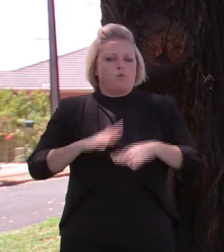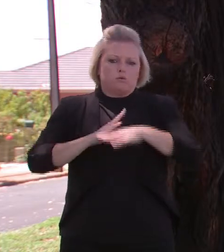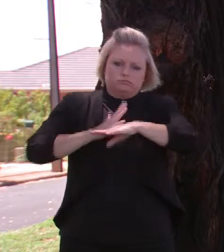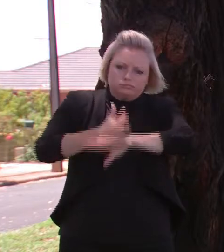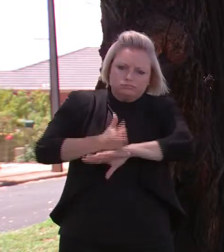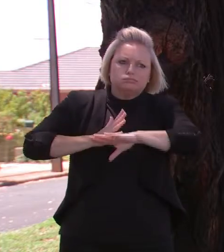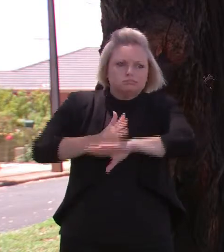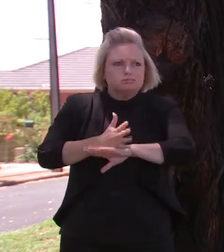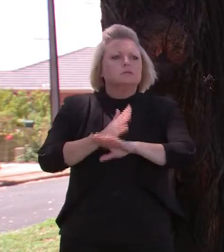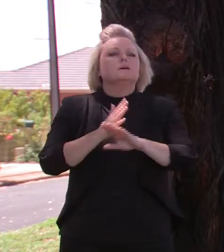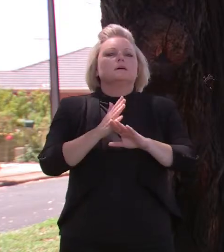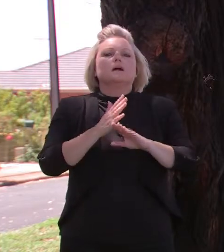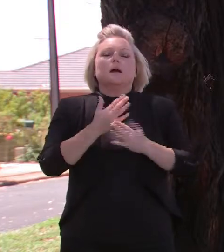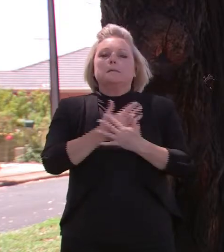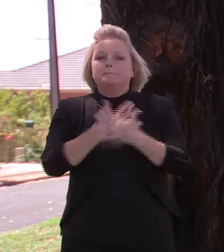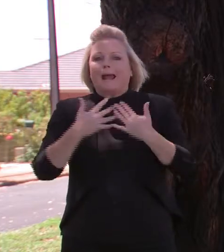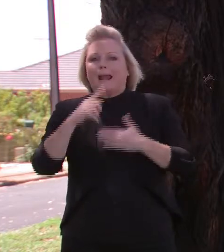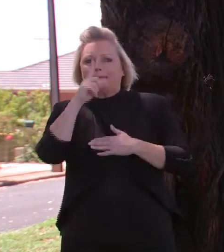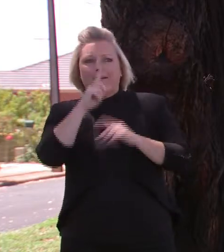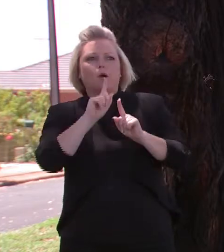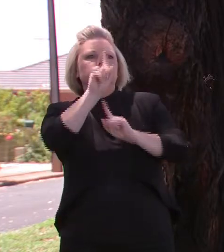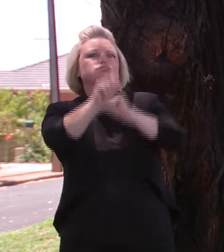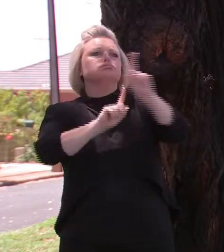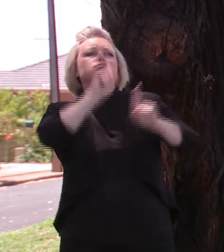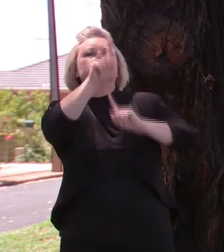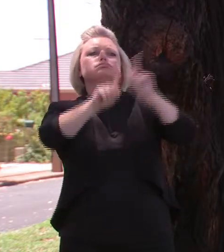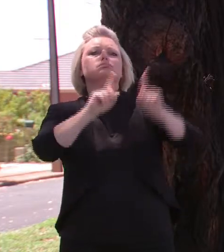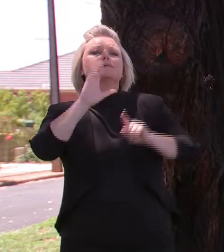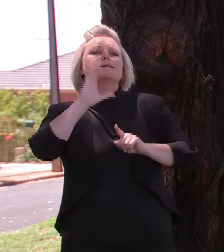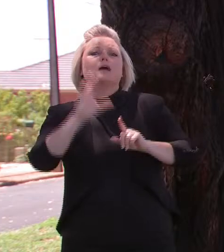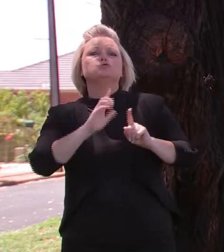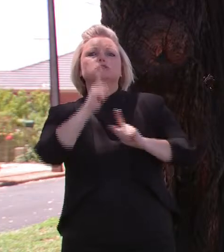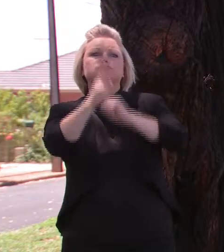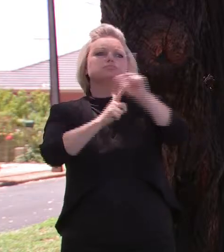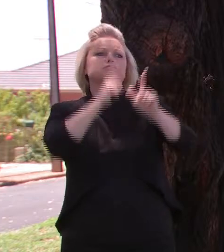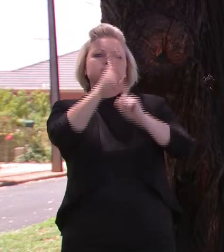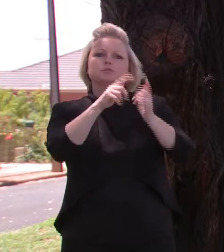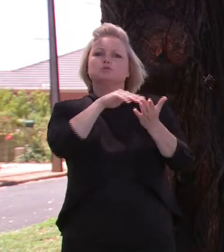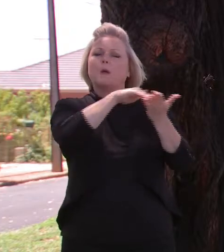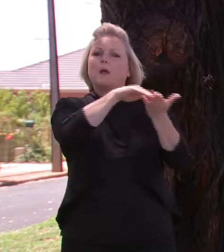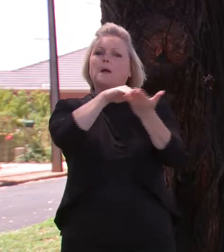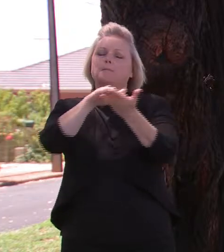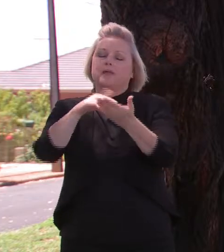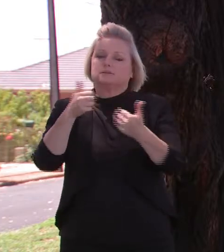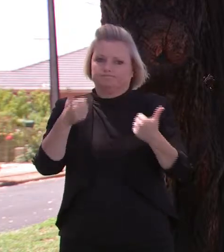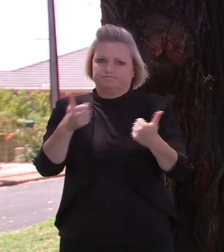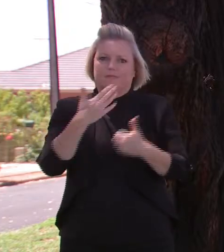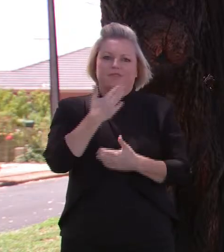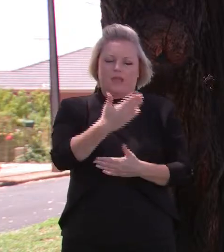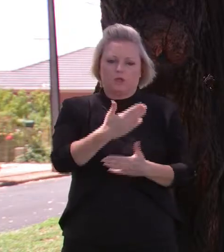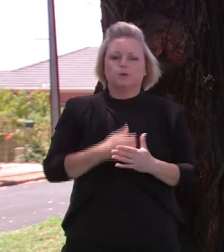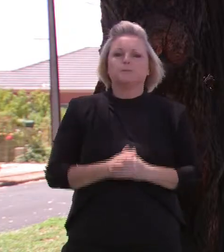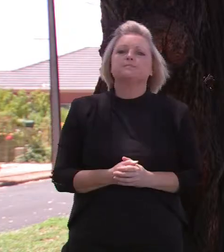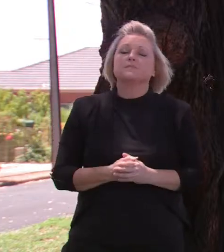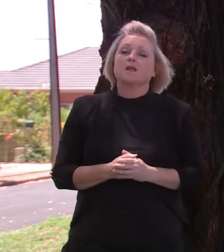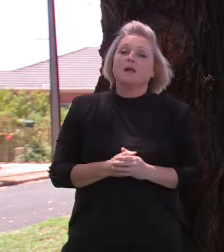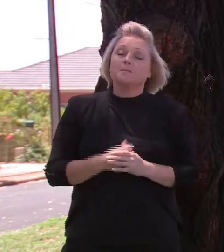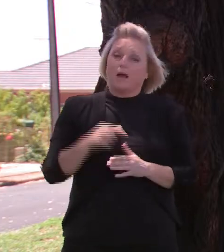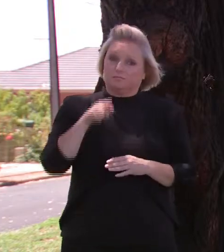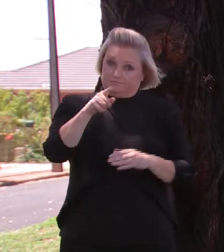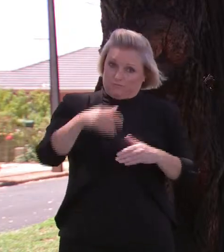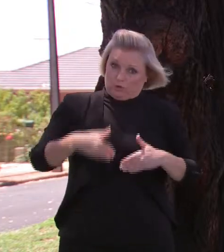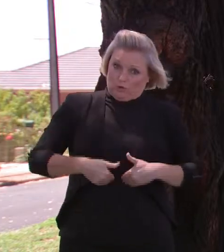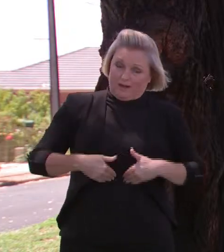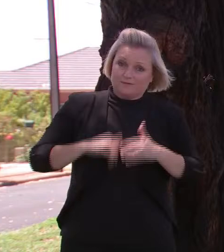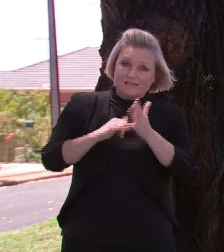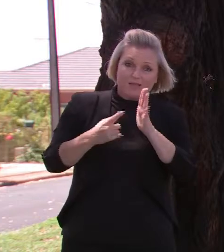good. But at the moment we are not seeing that same uptake here in metropolitan Adelaide. Strong message to all Aboriginal South Australians is it's